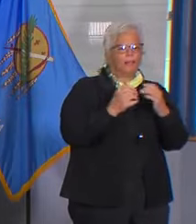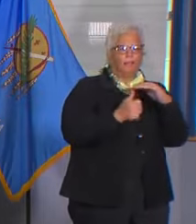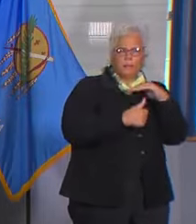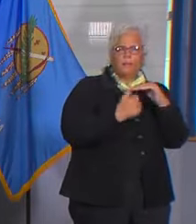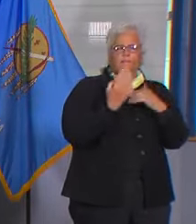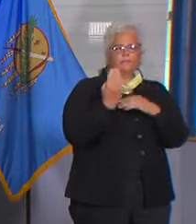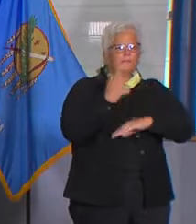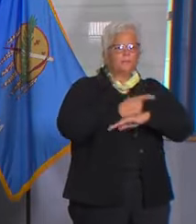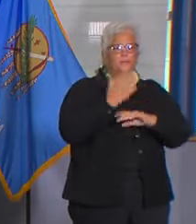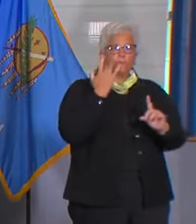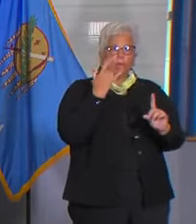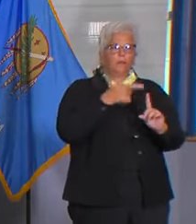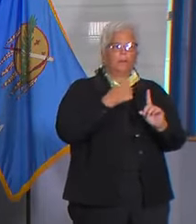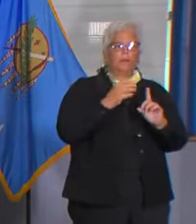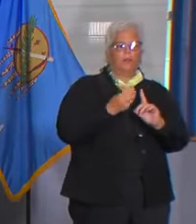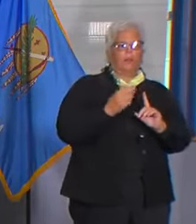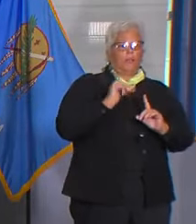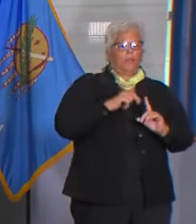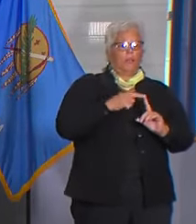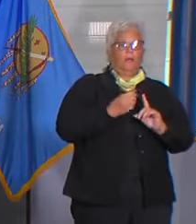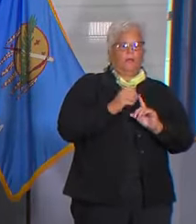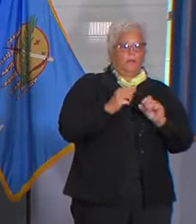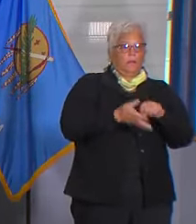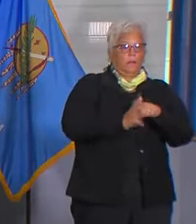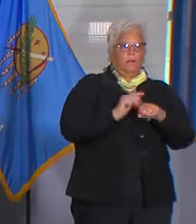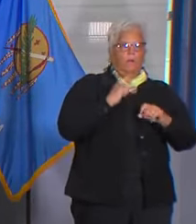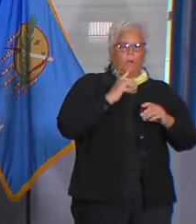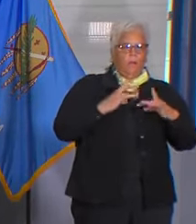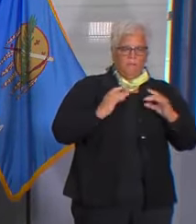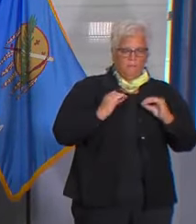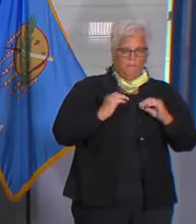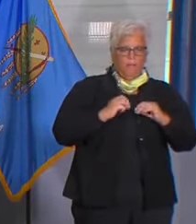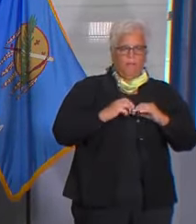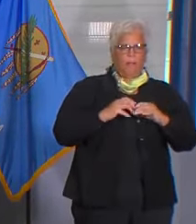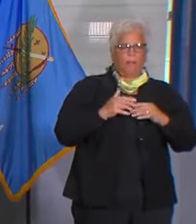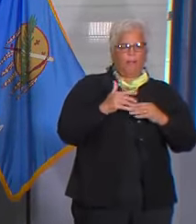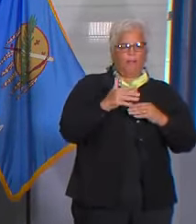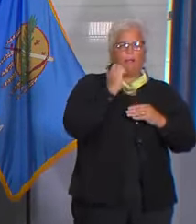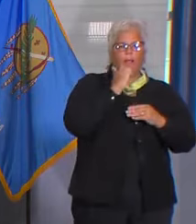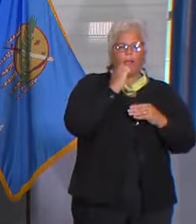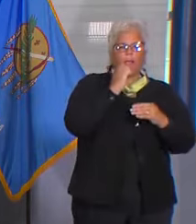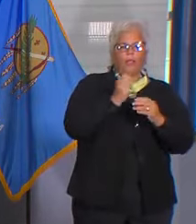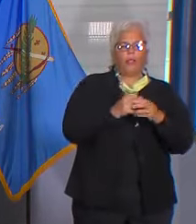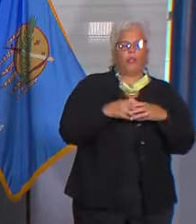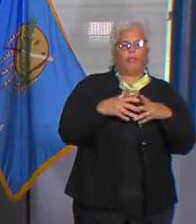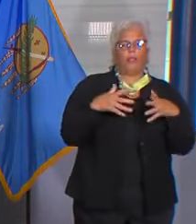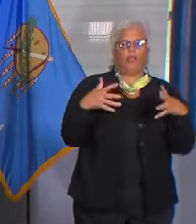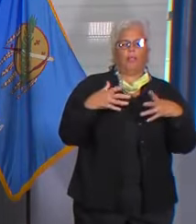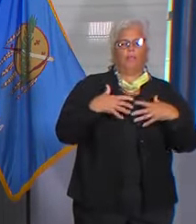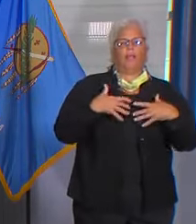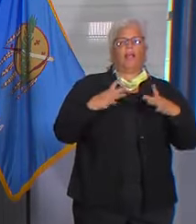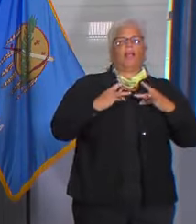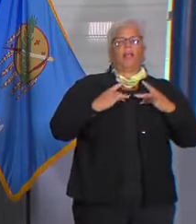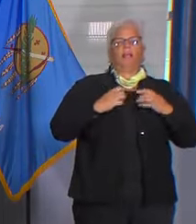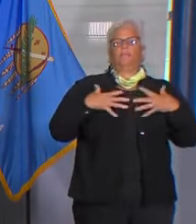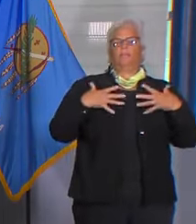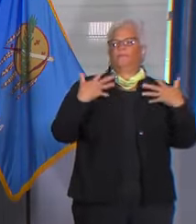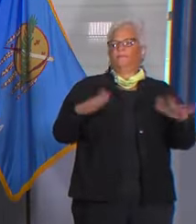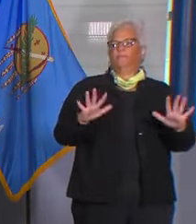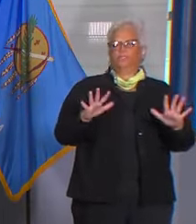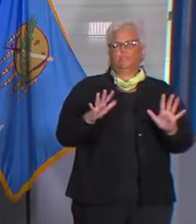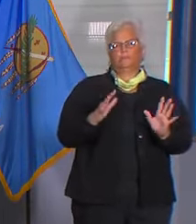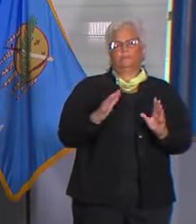exposure. We continue to get questions about contact tracing, and we continue to do that. We do case notification, contact